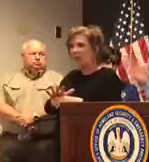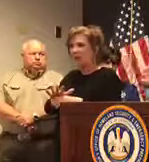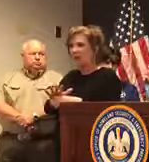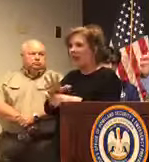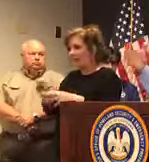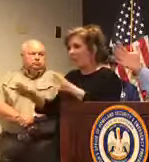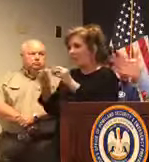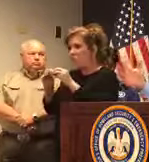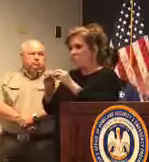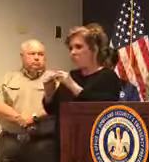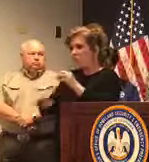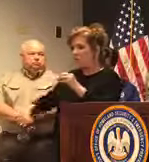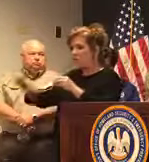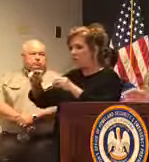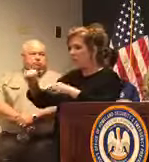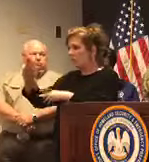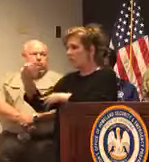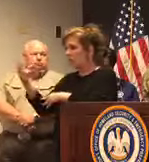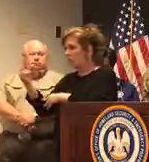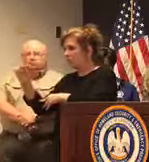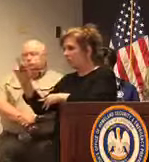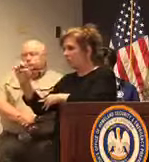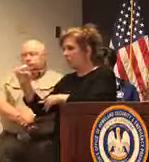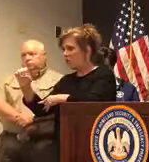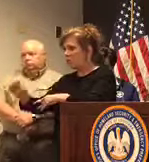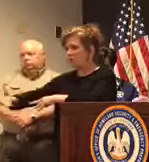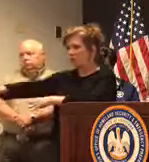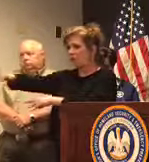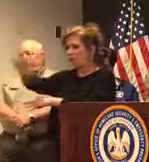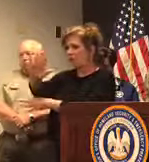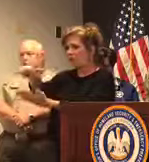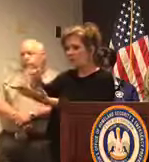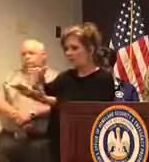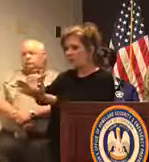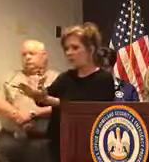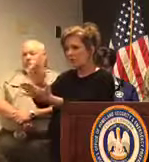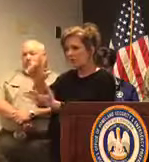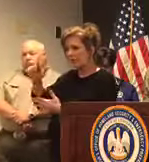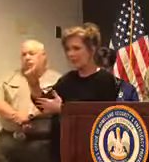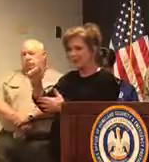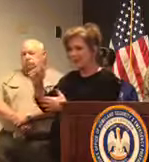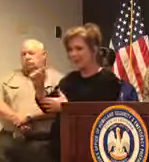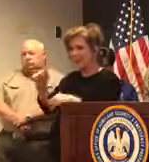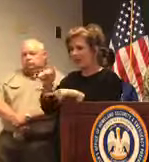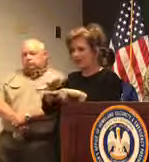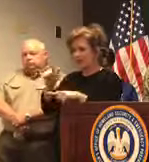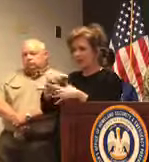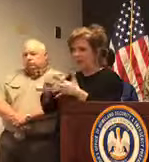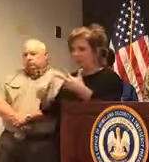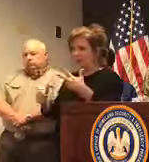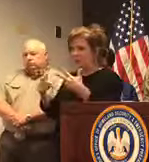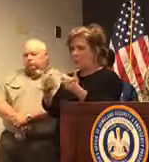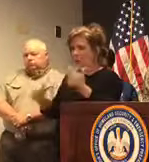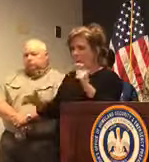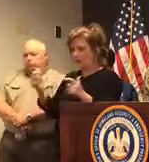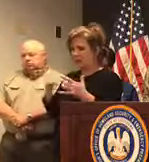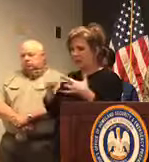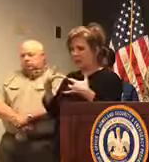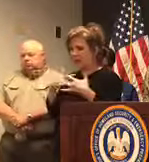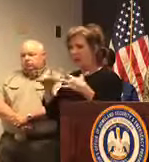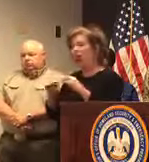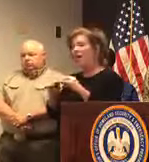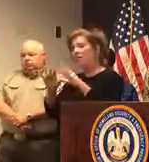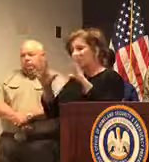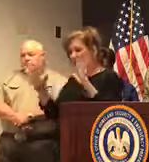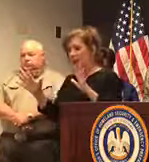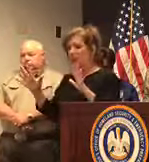And more rivers across the North Shore and across central Louisiana. So those are our biggest concerns. Obviously,